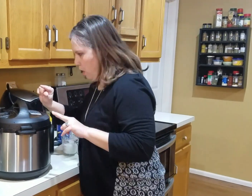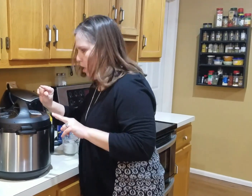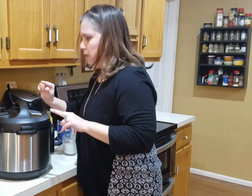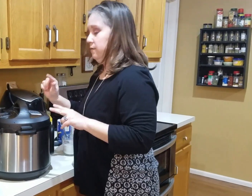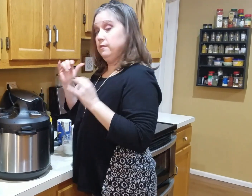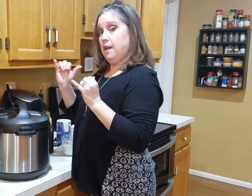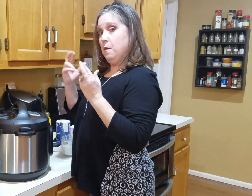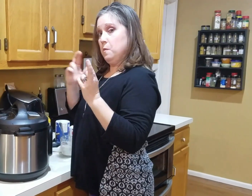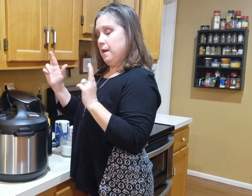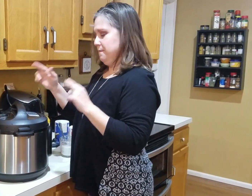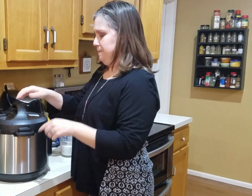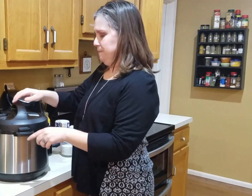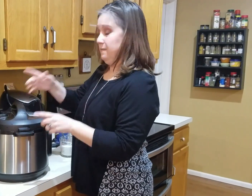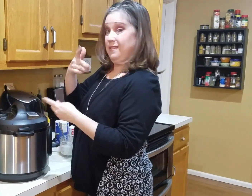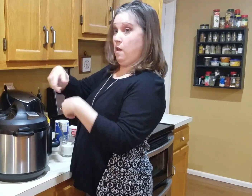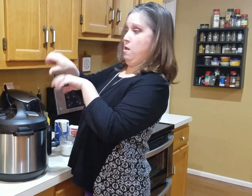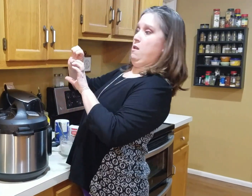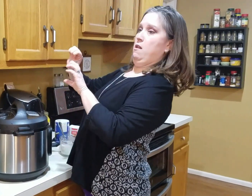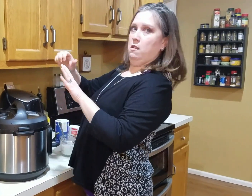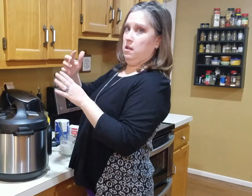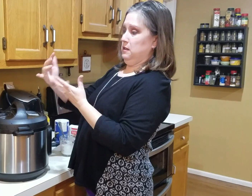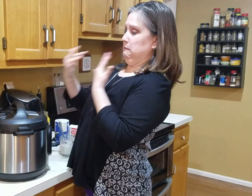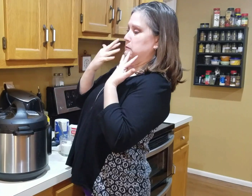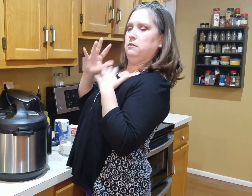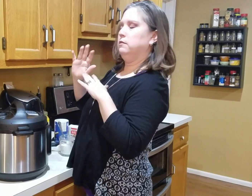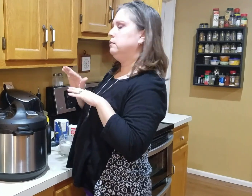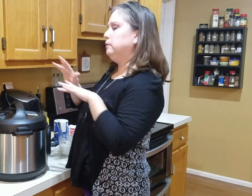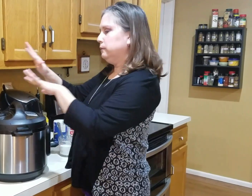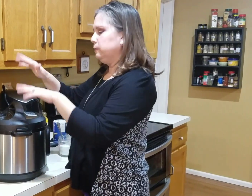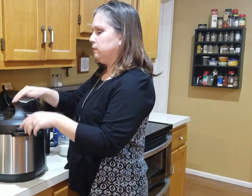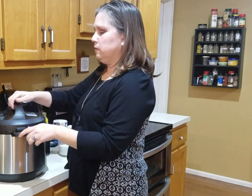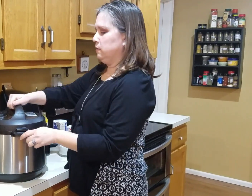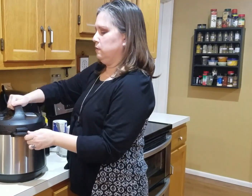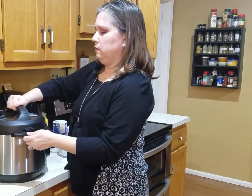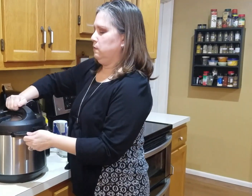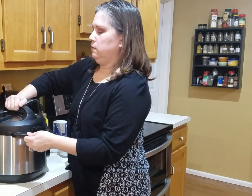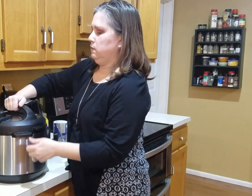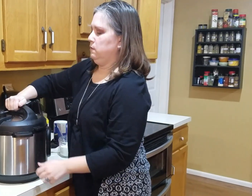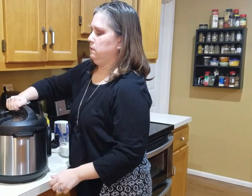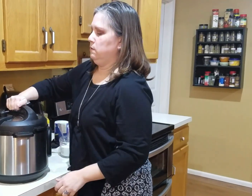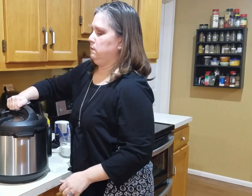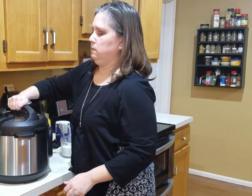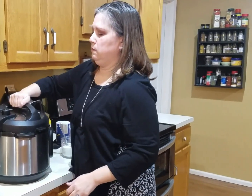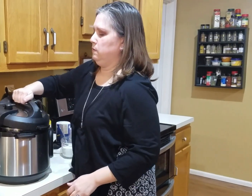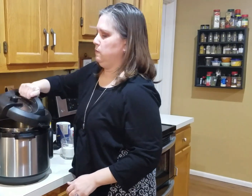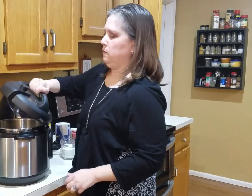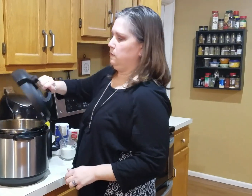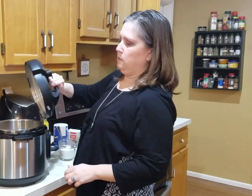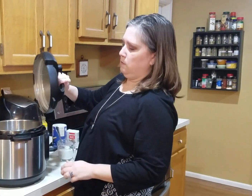I just saw the silver piece drop down. It's ready. Be careful when opening the lid that the steam is away from your face.